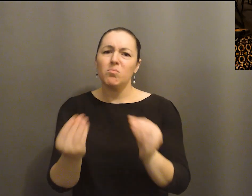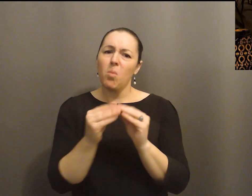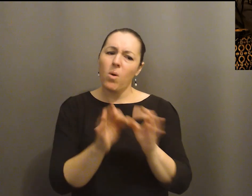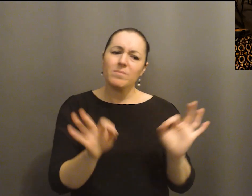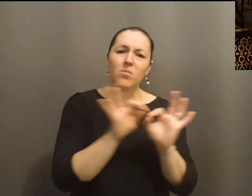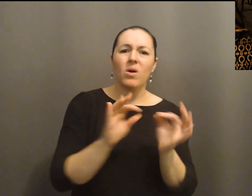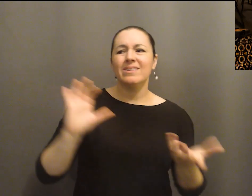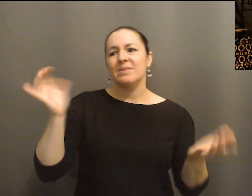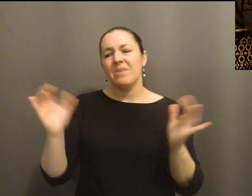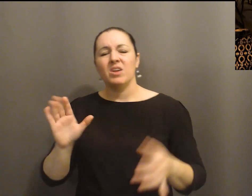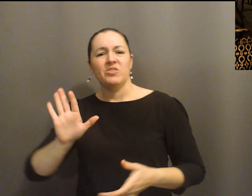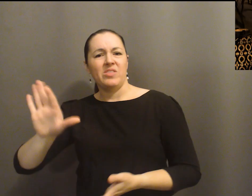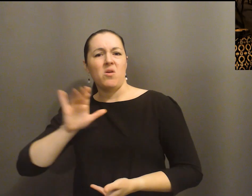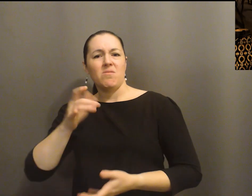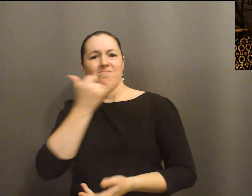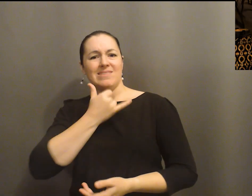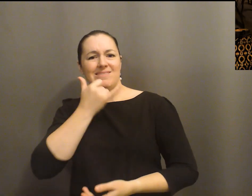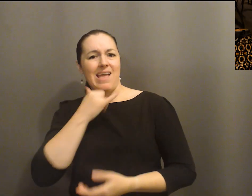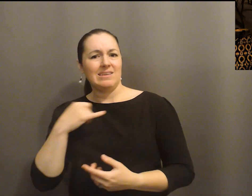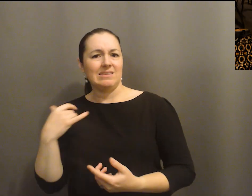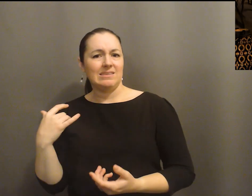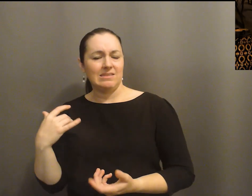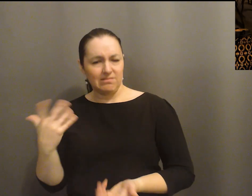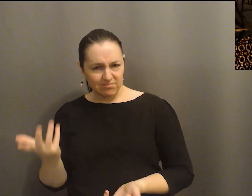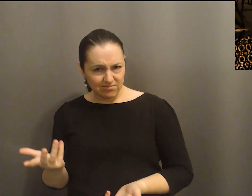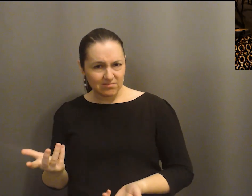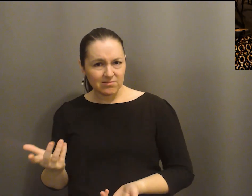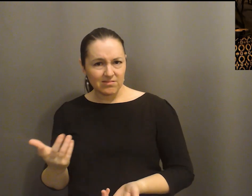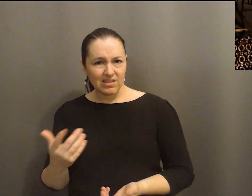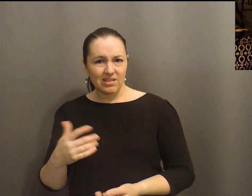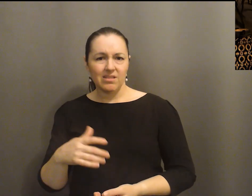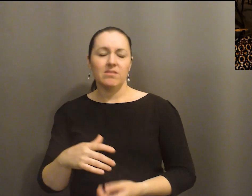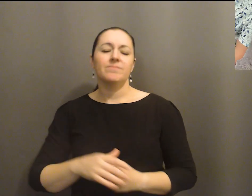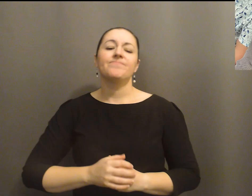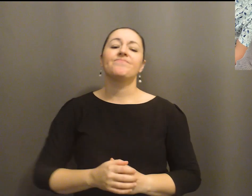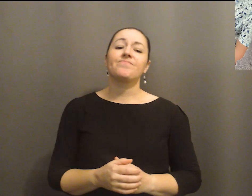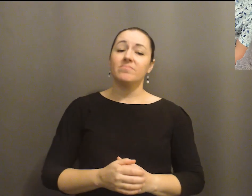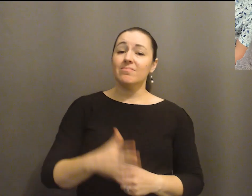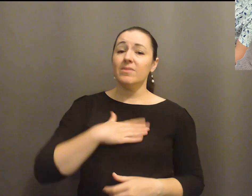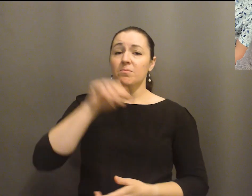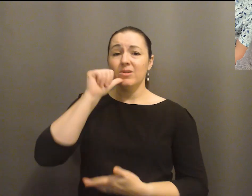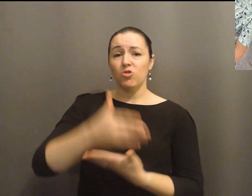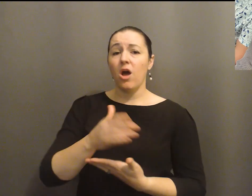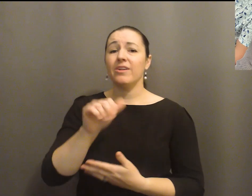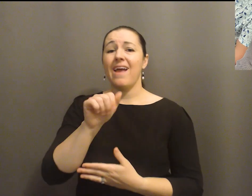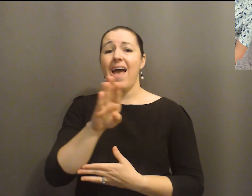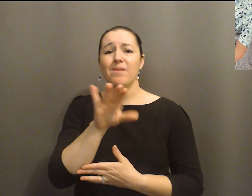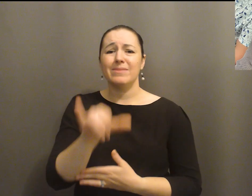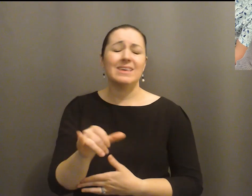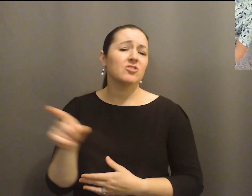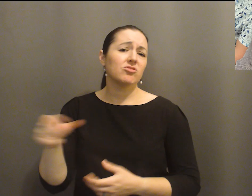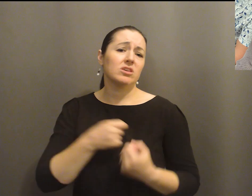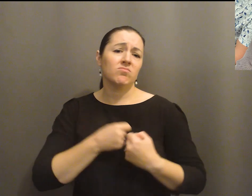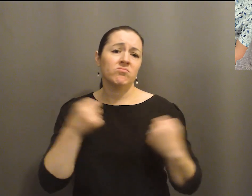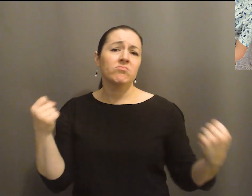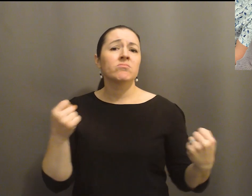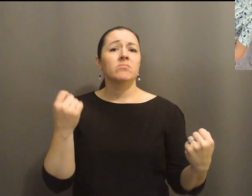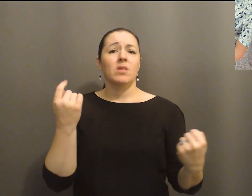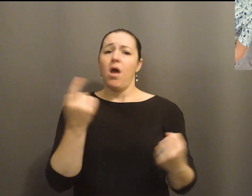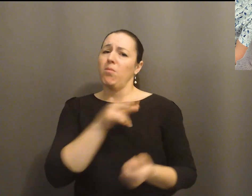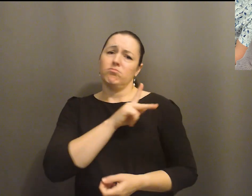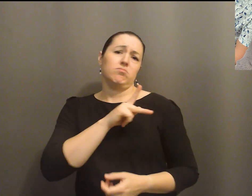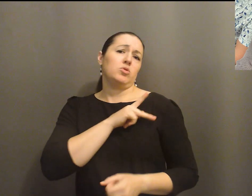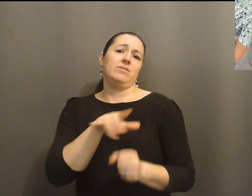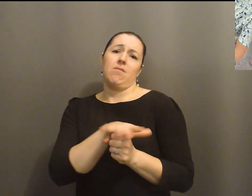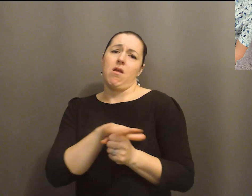The fact that they're coming to me Blesses me more Than their mistakes frustrate me My daughter Abby A while back Opened up to me About a